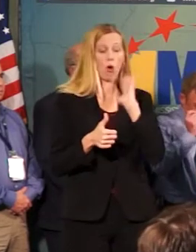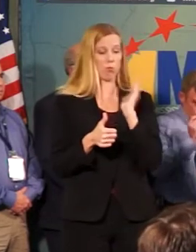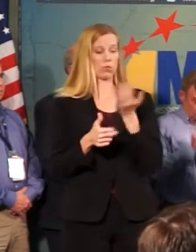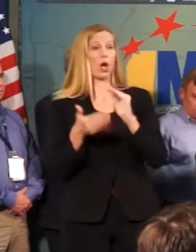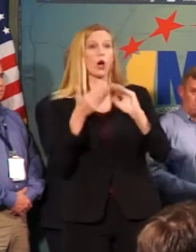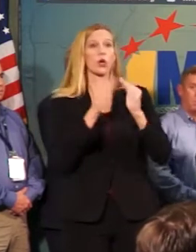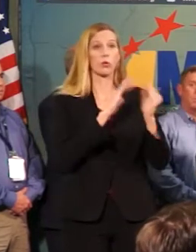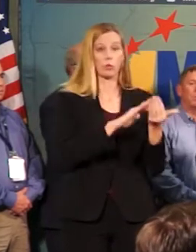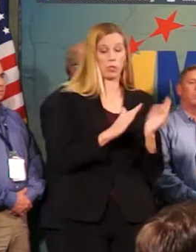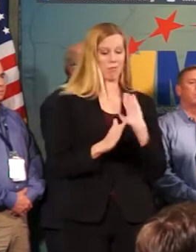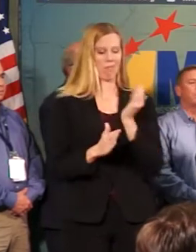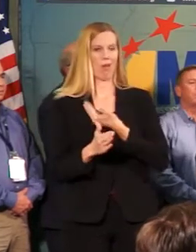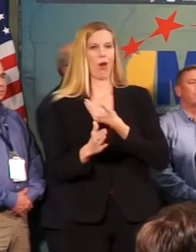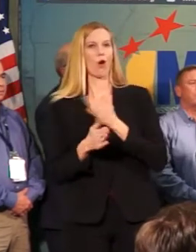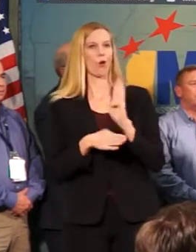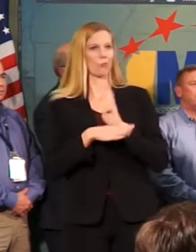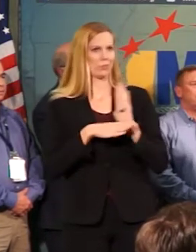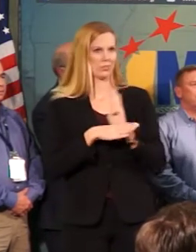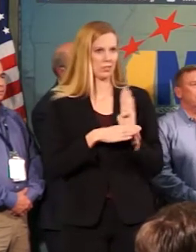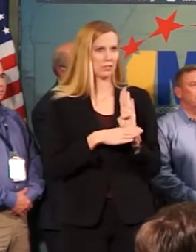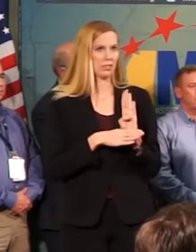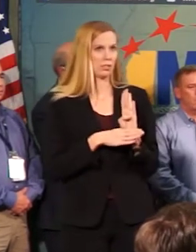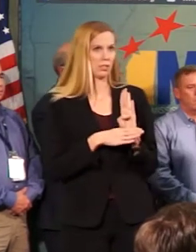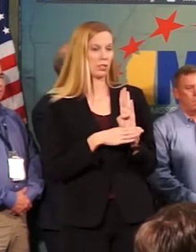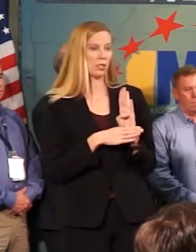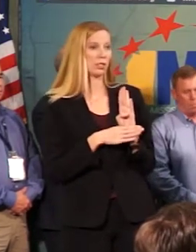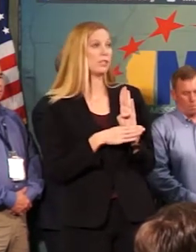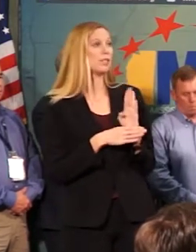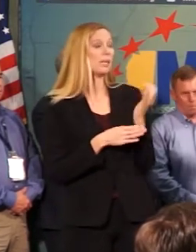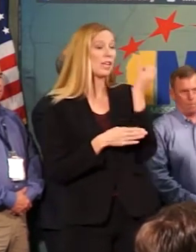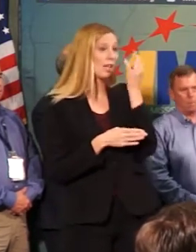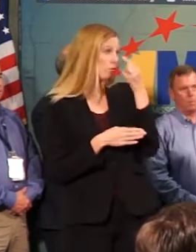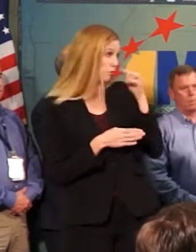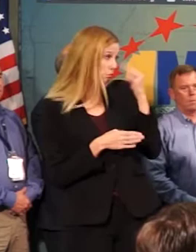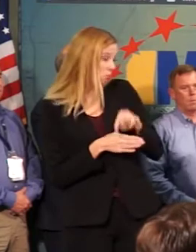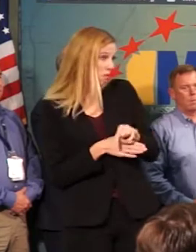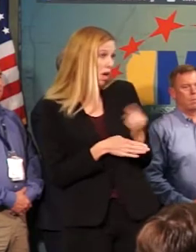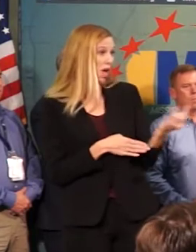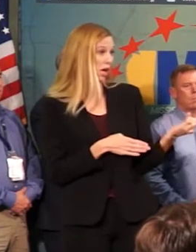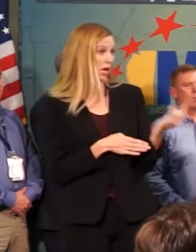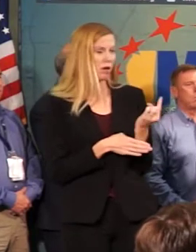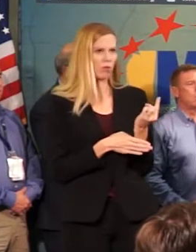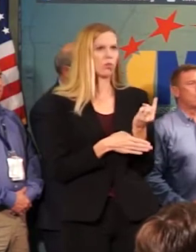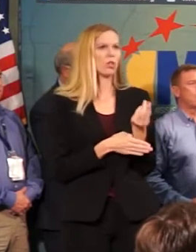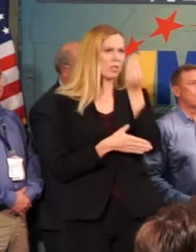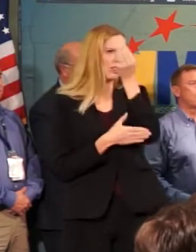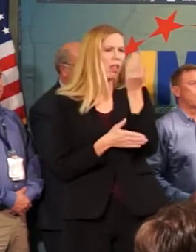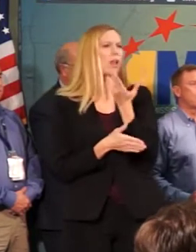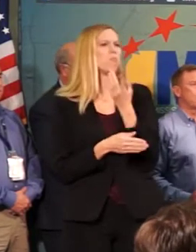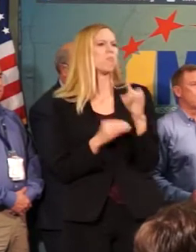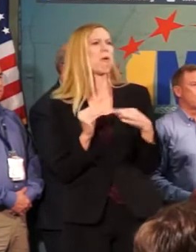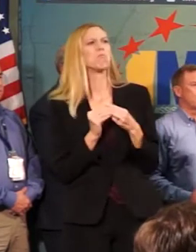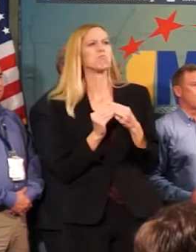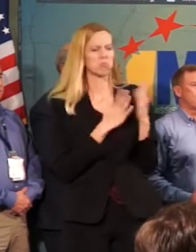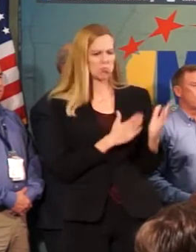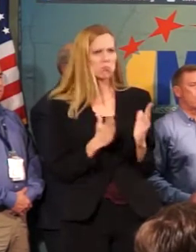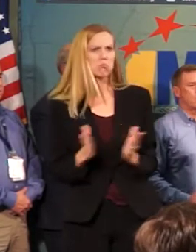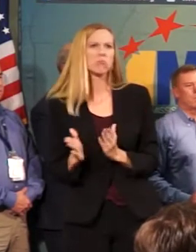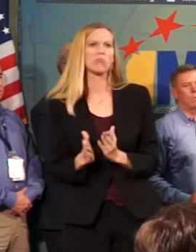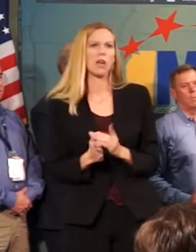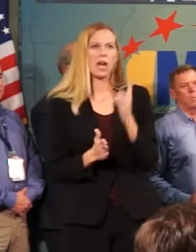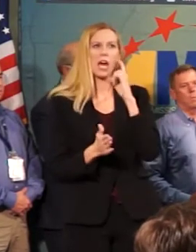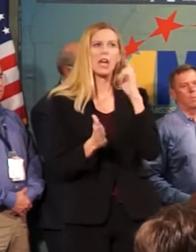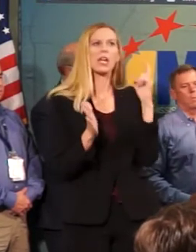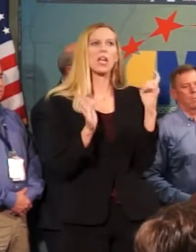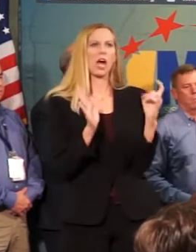communities and our own businesses. So Colonel Smithson, if you'll come forward and tell us about preparation and perhaps identify those agencies that will be part